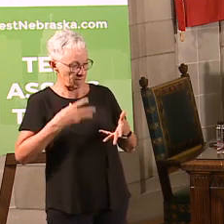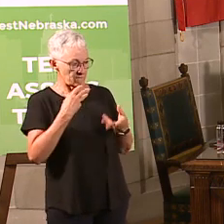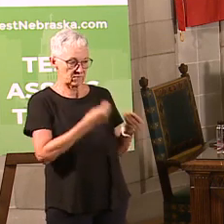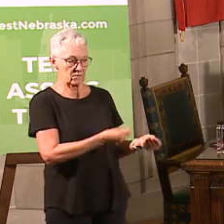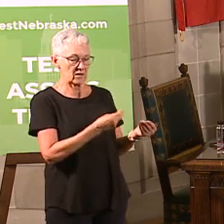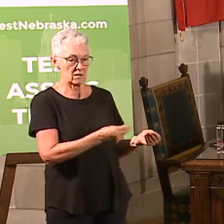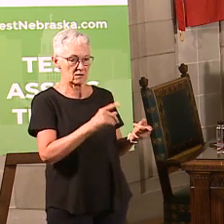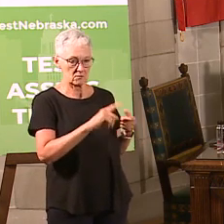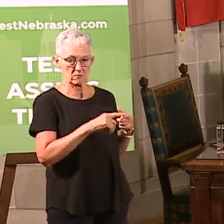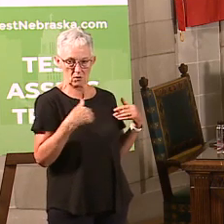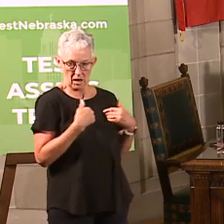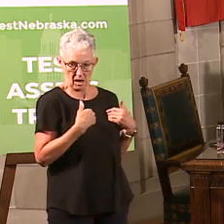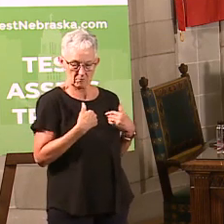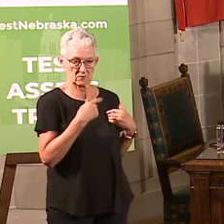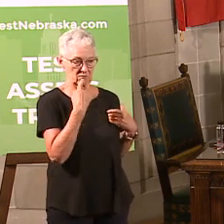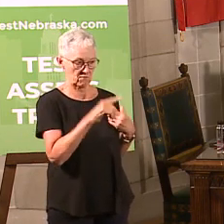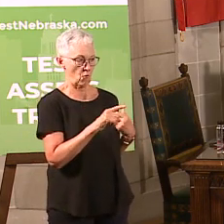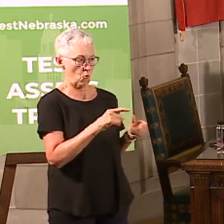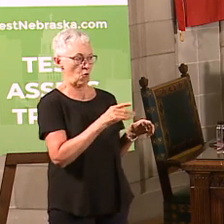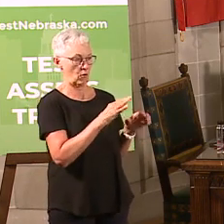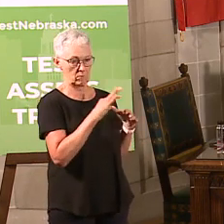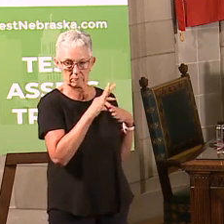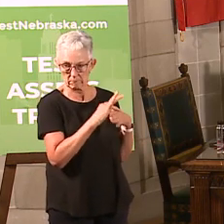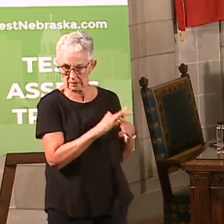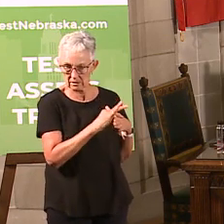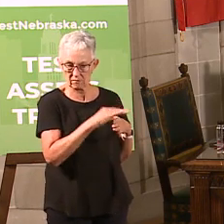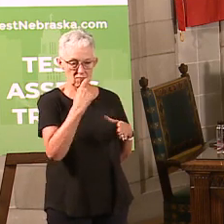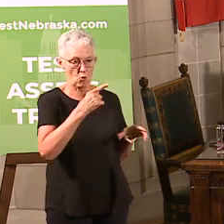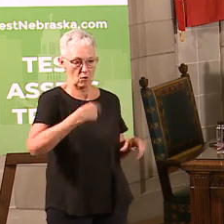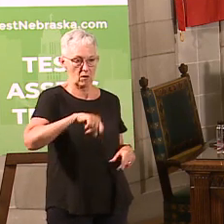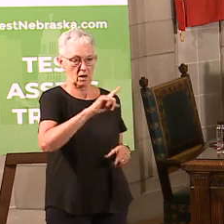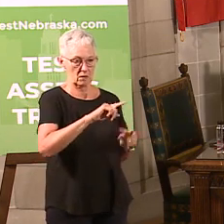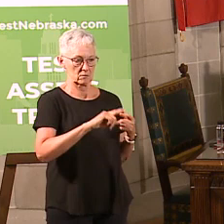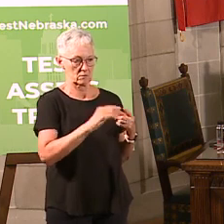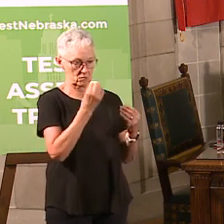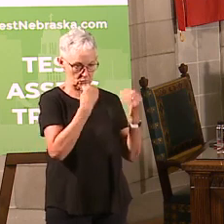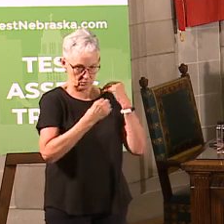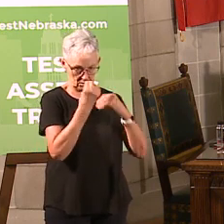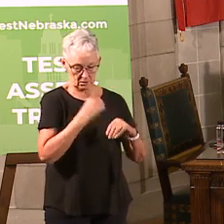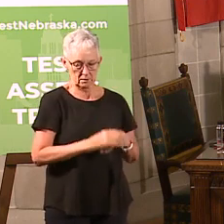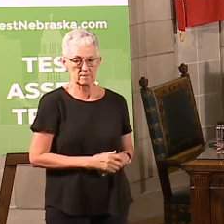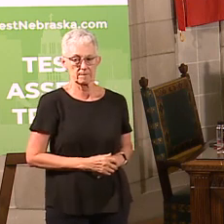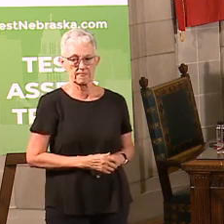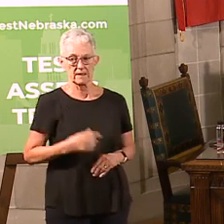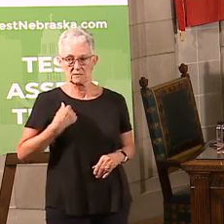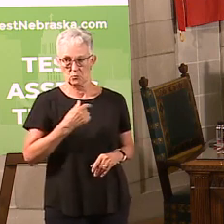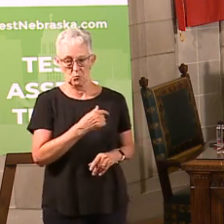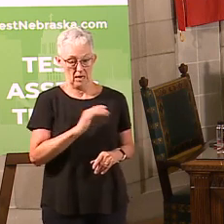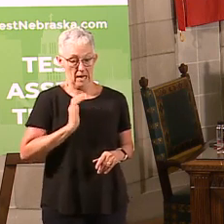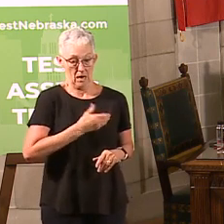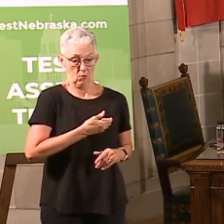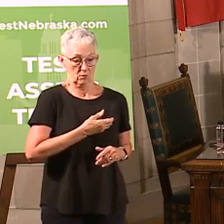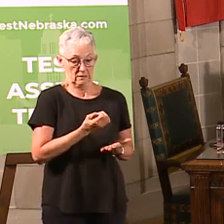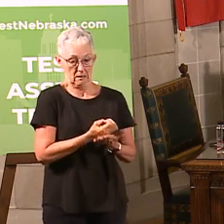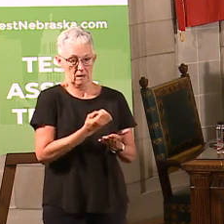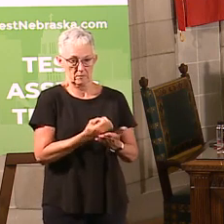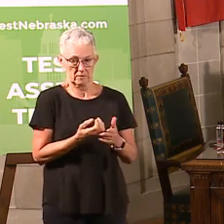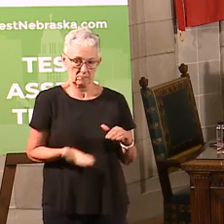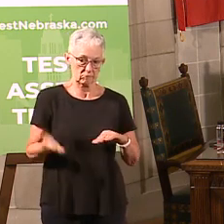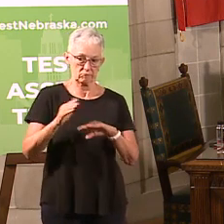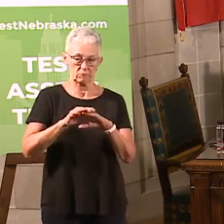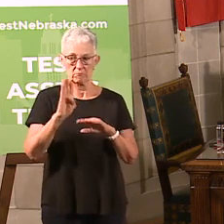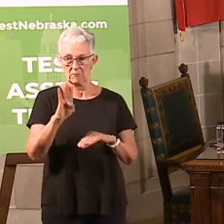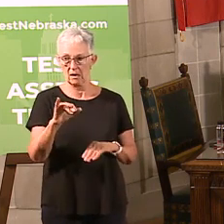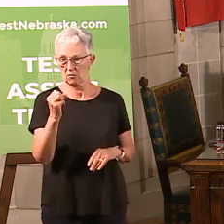jobs. After more than 25 years, biodiesel has grown to add more than $12 billion in the U.S. economy, soybean